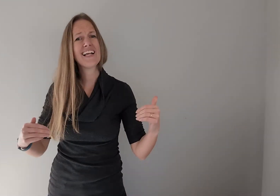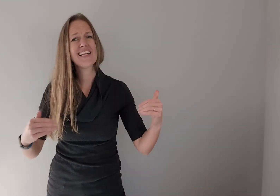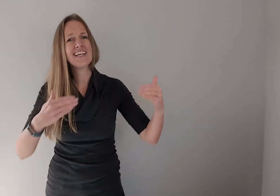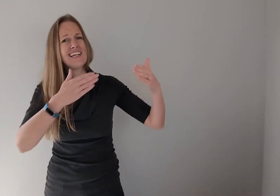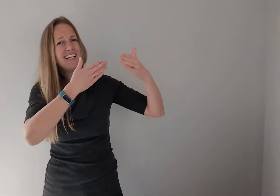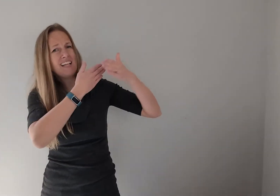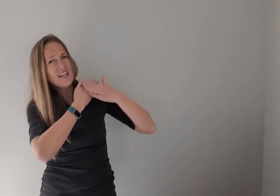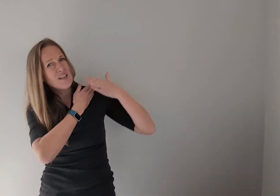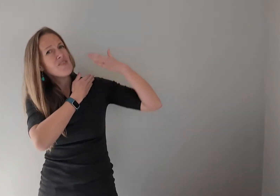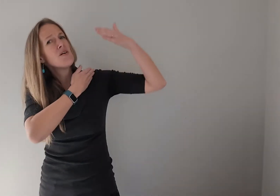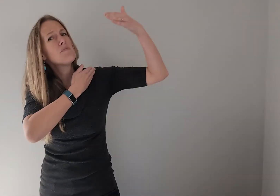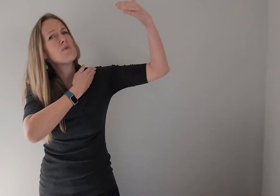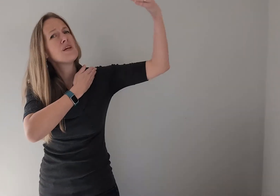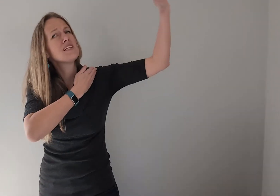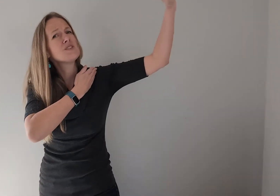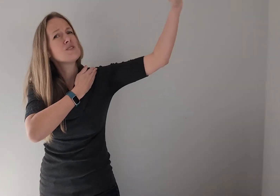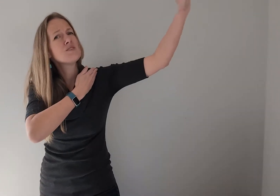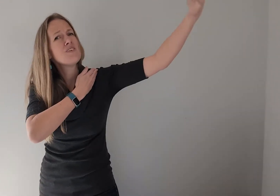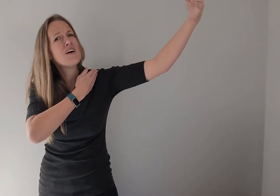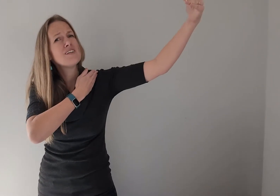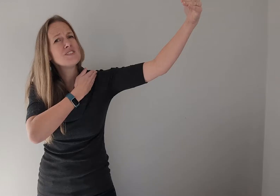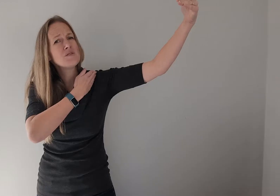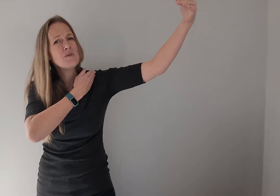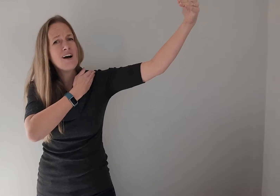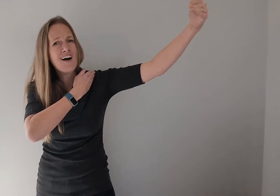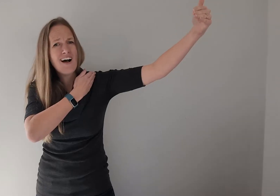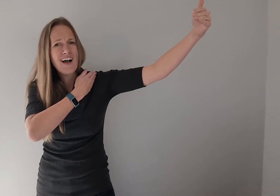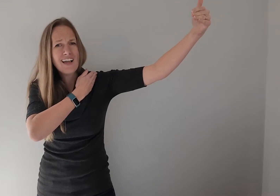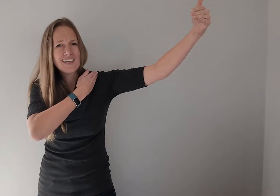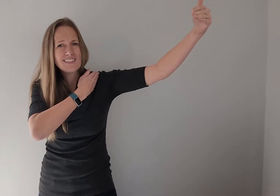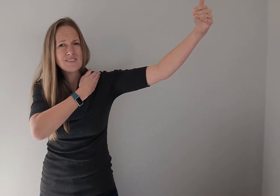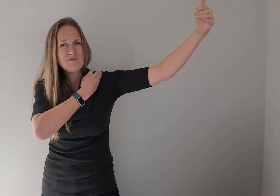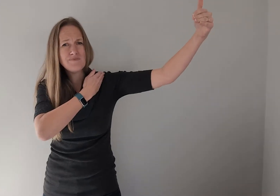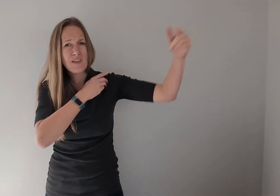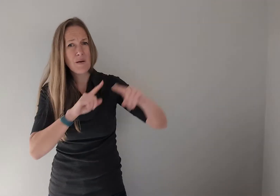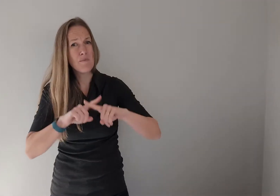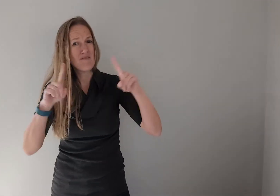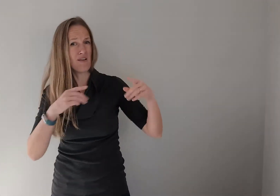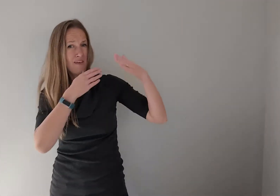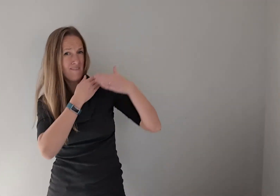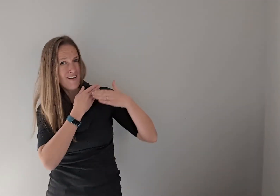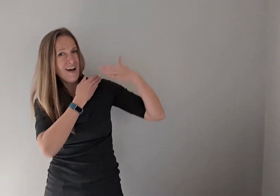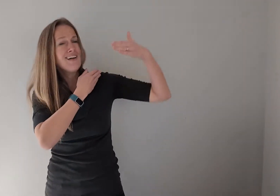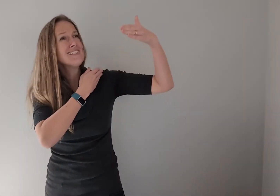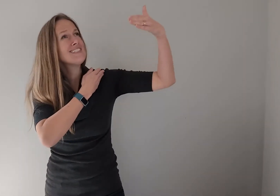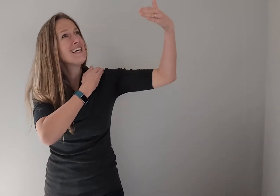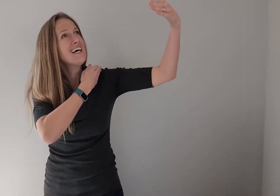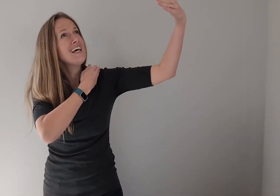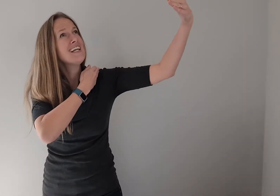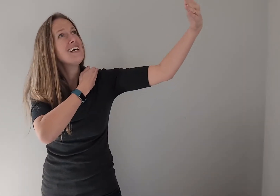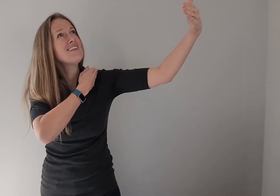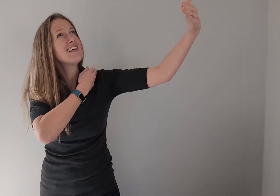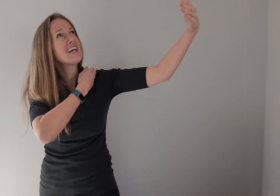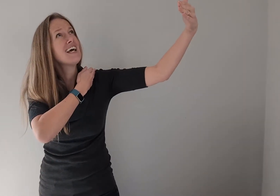separated, the breach was far too wide. But from the far side of the